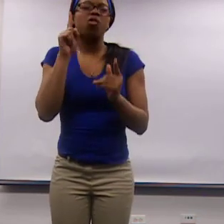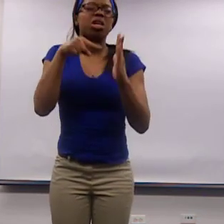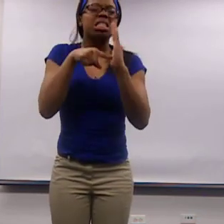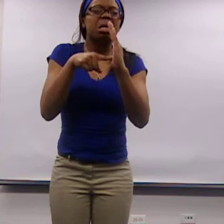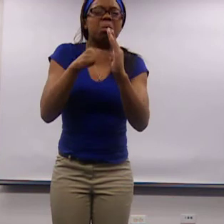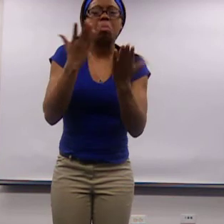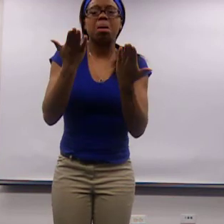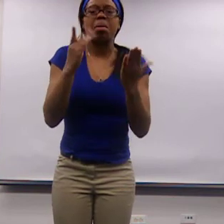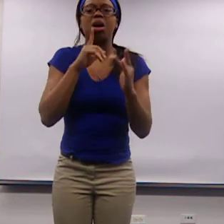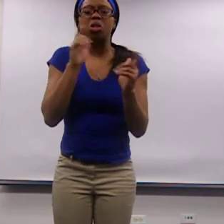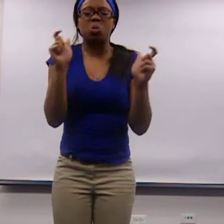They're worried about